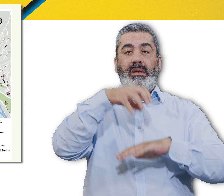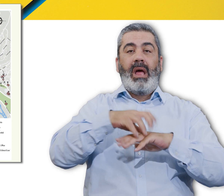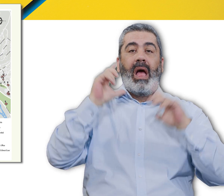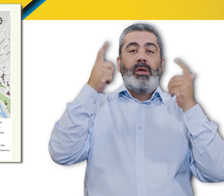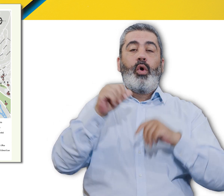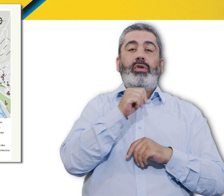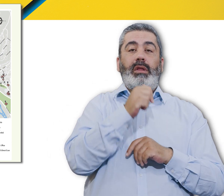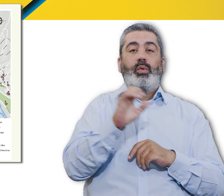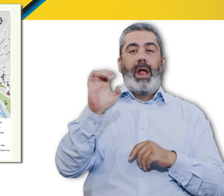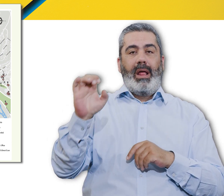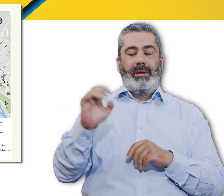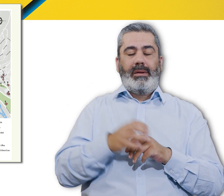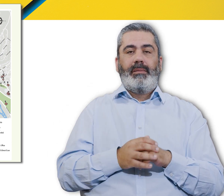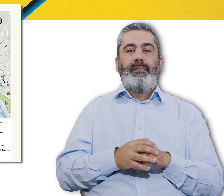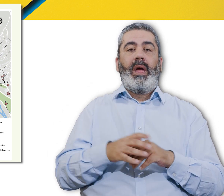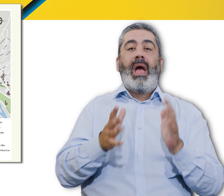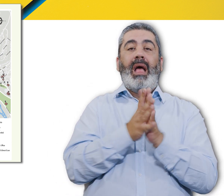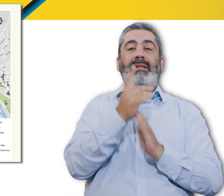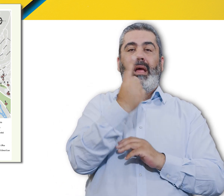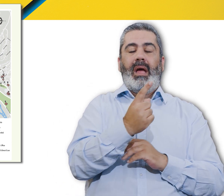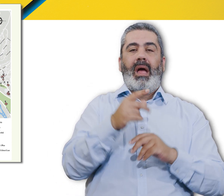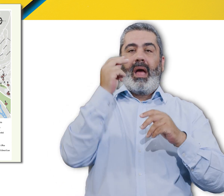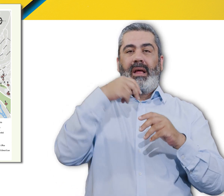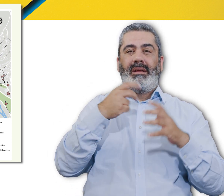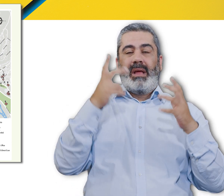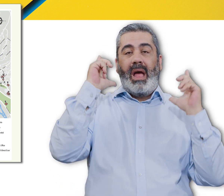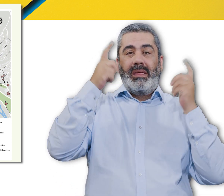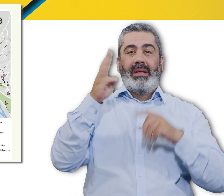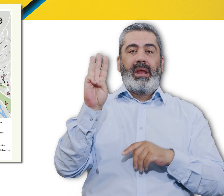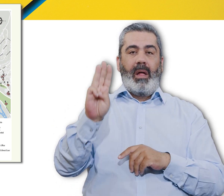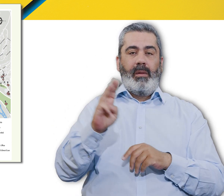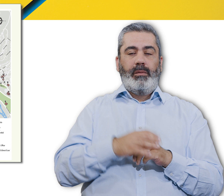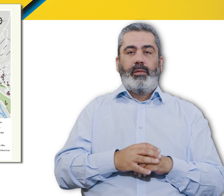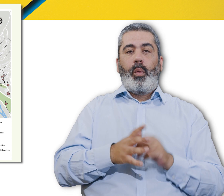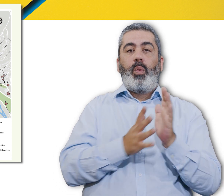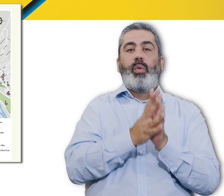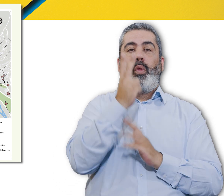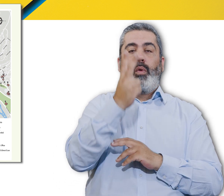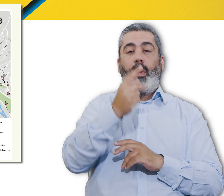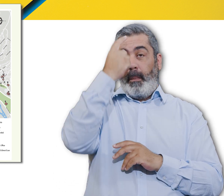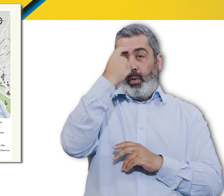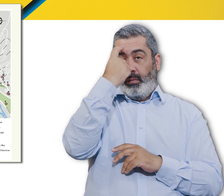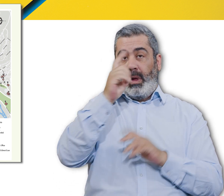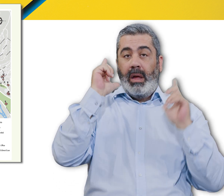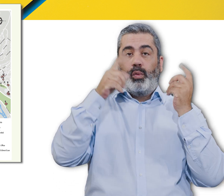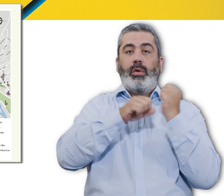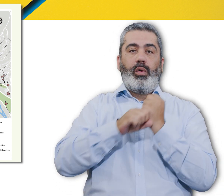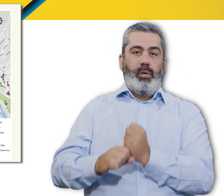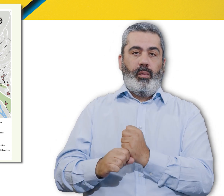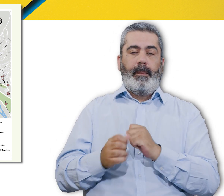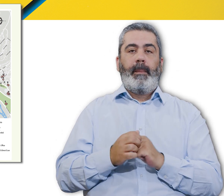Church. 10. St. Constantine and Helen Church. 11. Holy Trinity